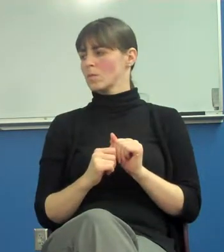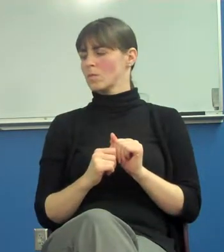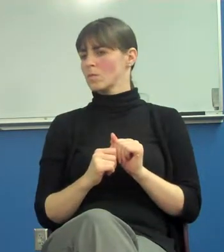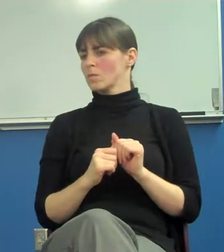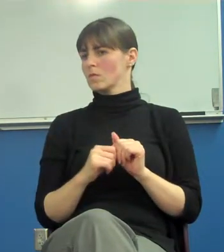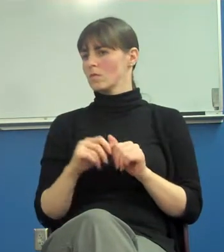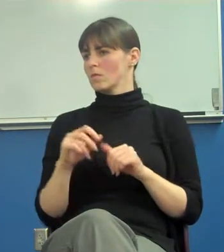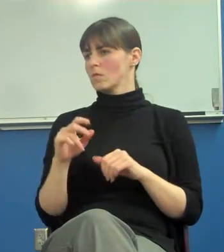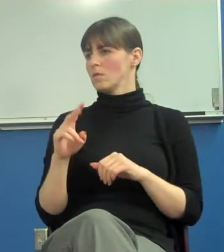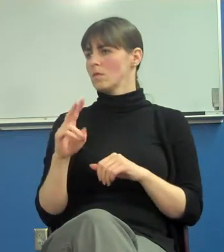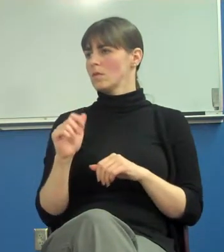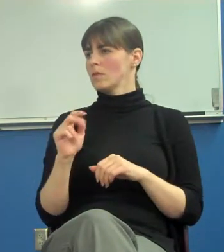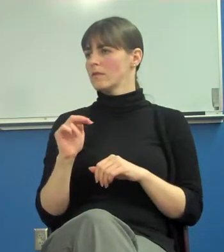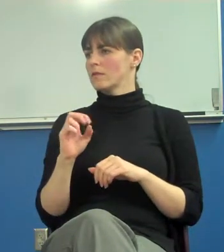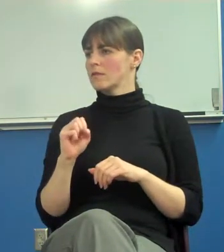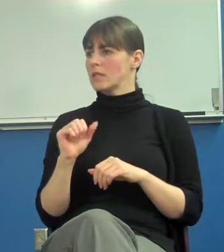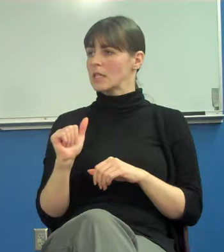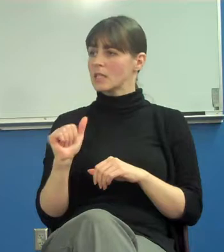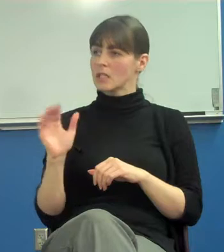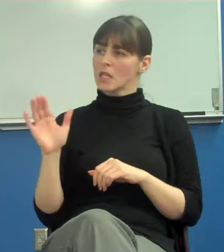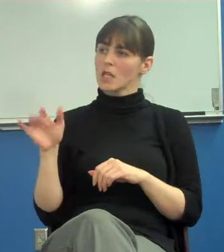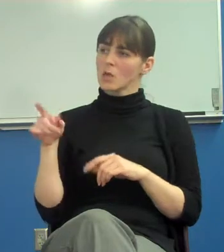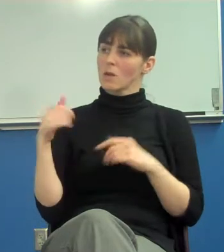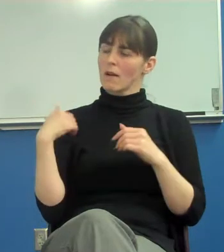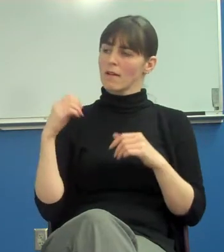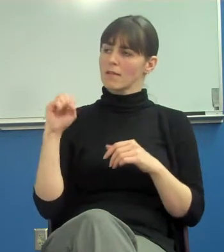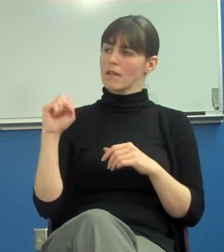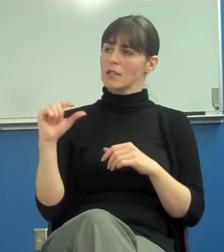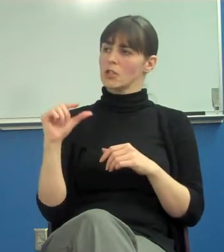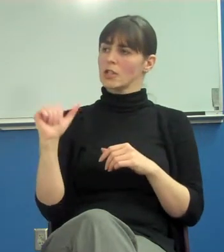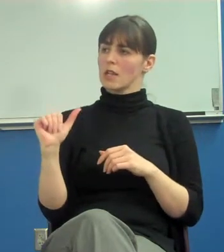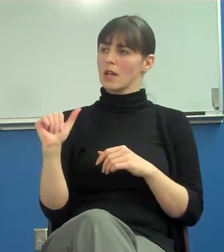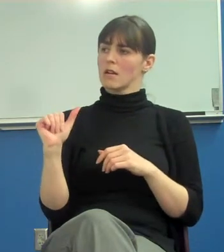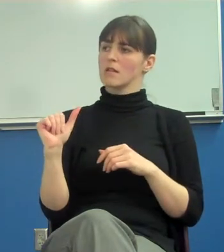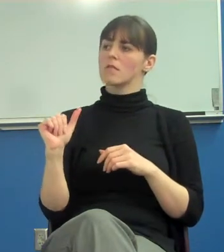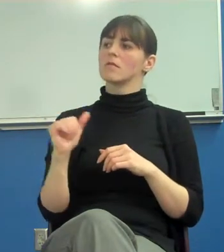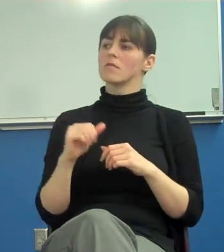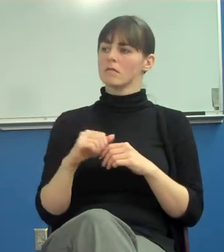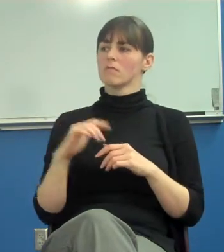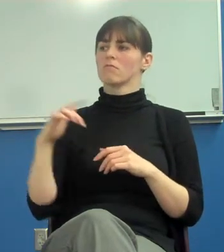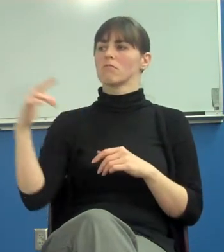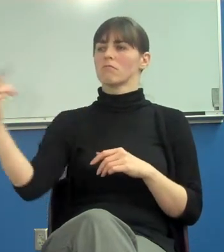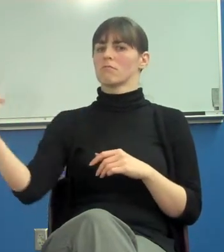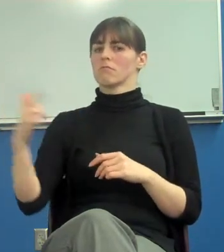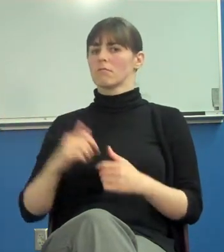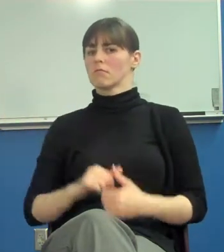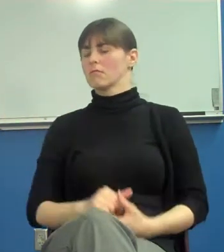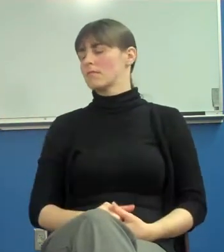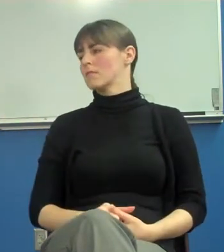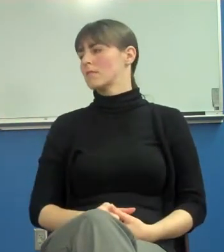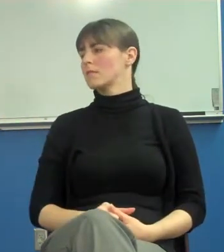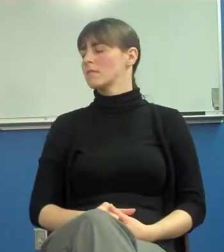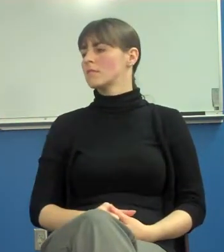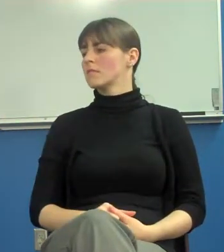Vanessa, did they have the SGA report? I will turn the table over to you.